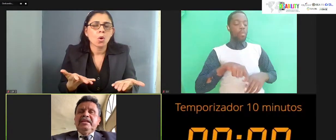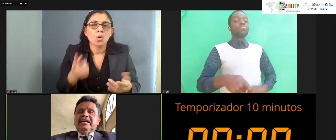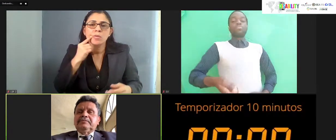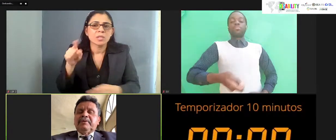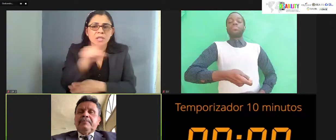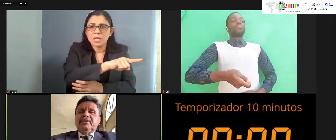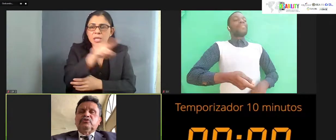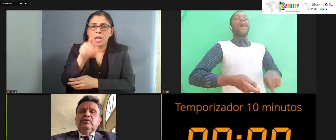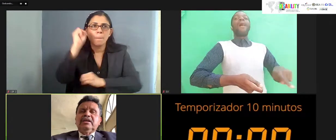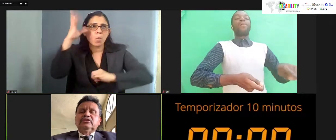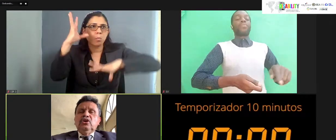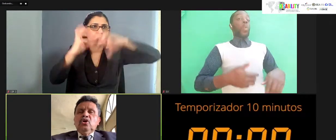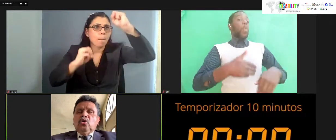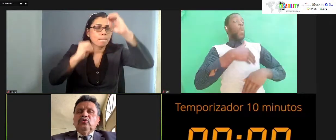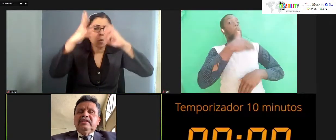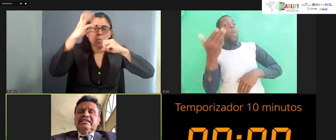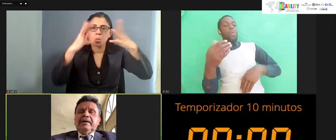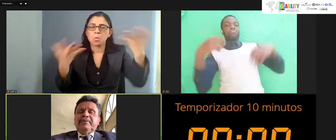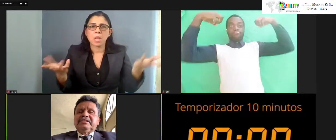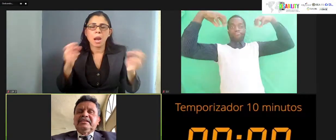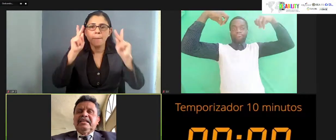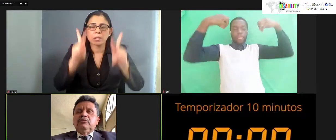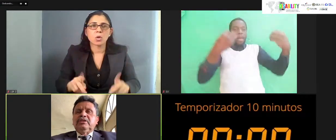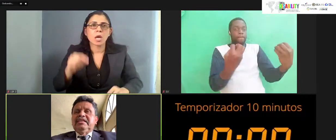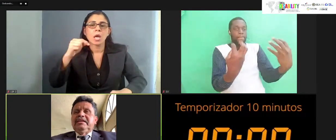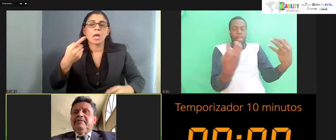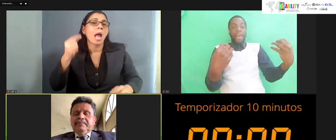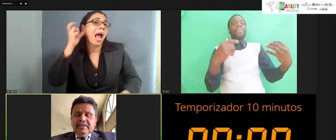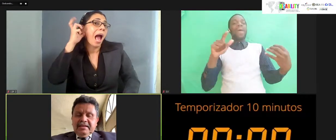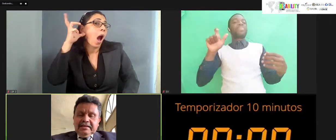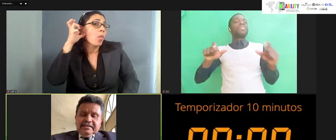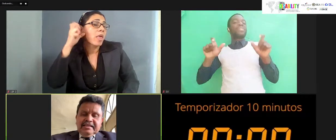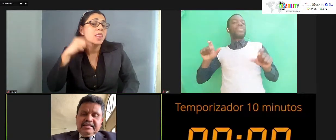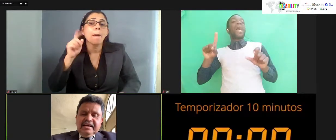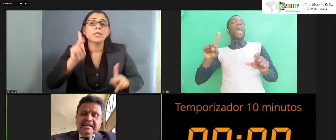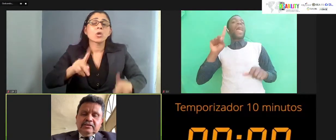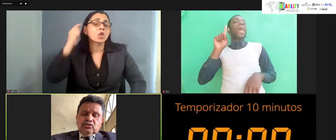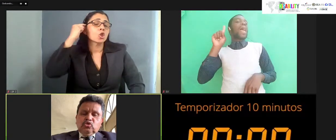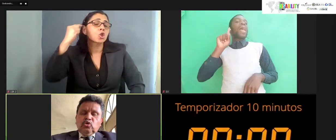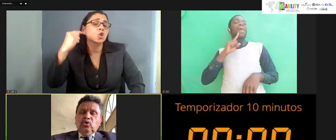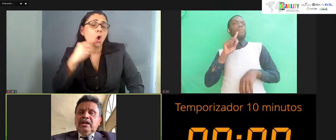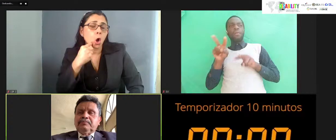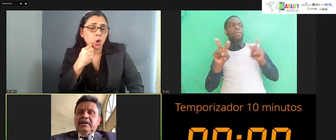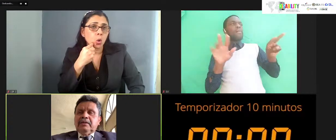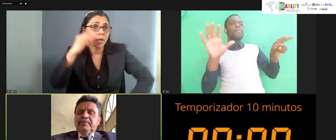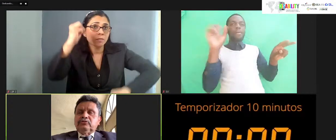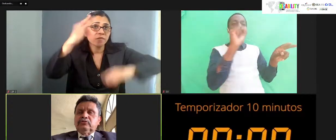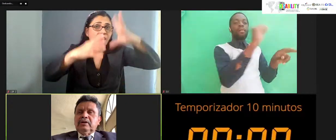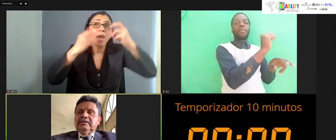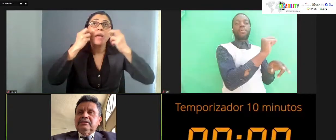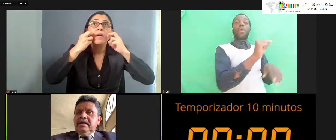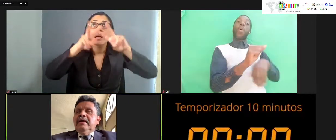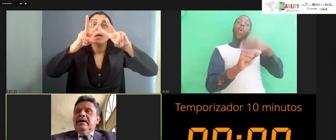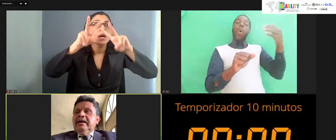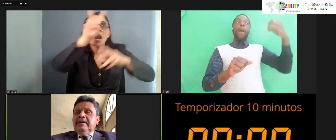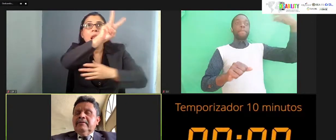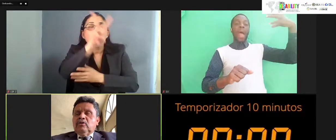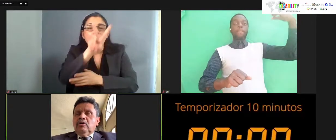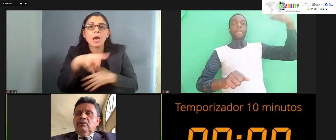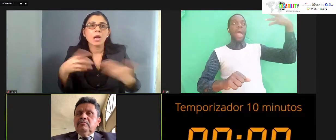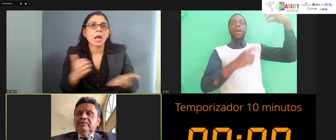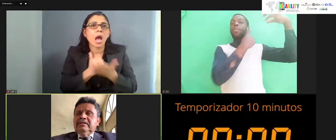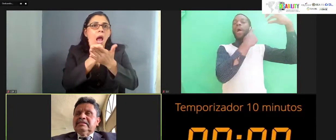blind people and light signals for persons with hearing disabilities